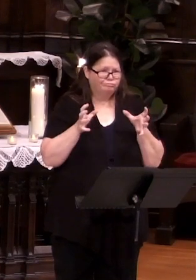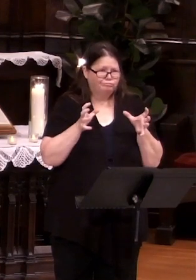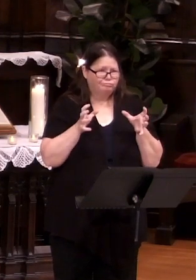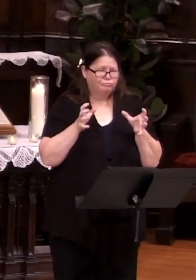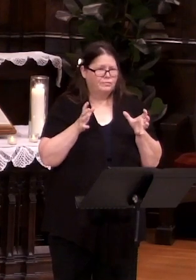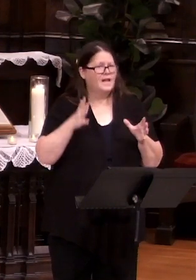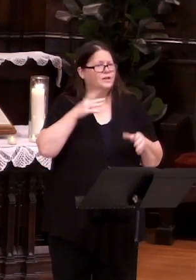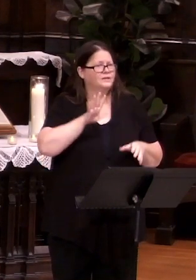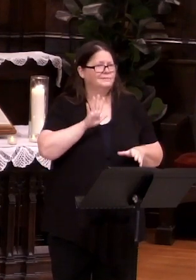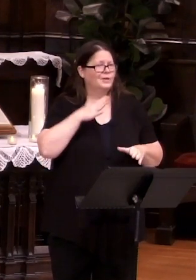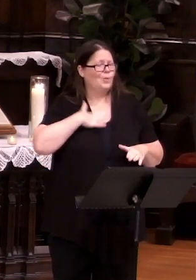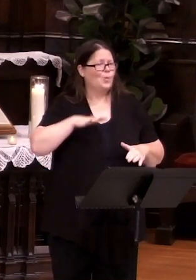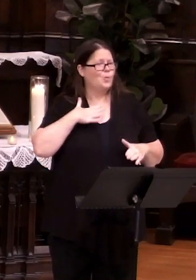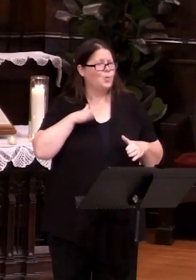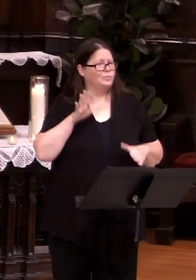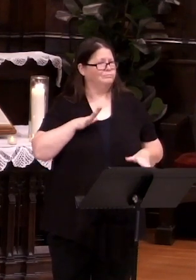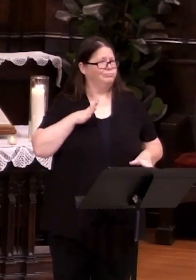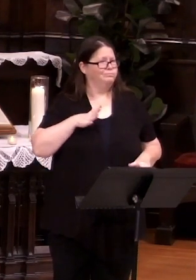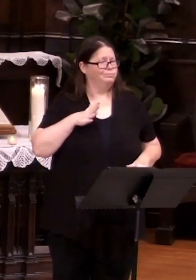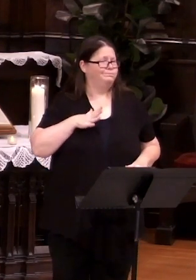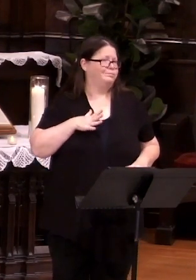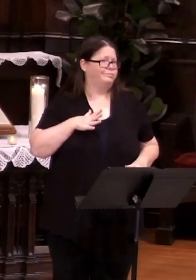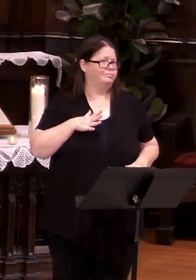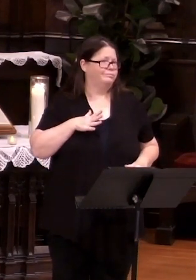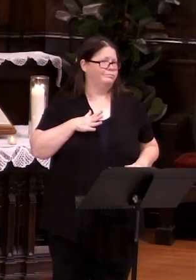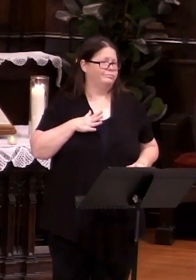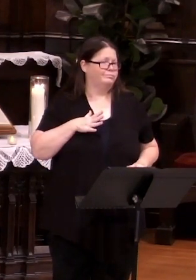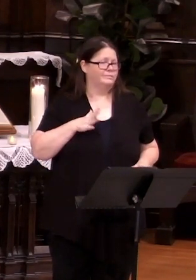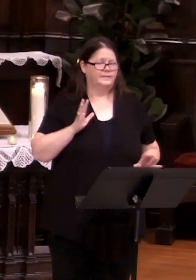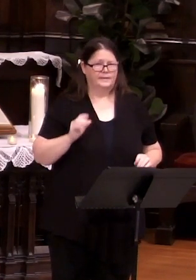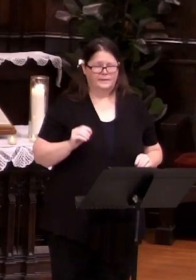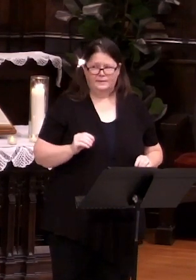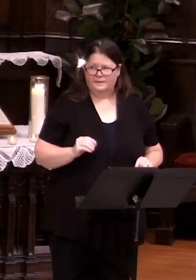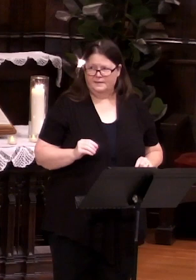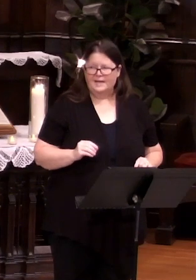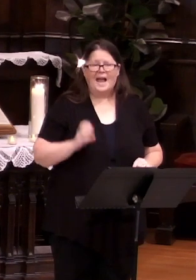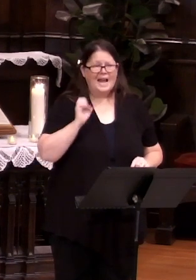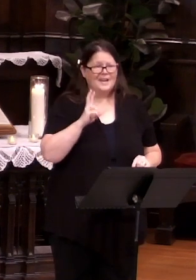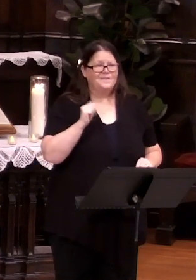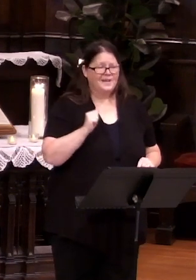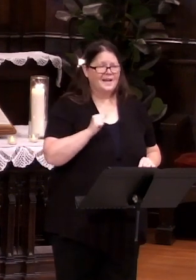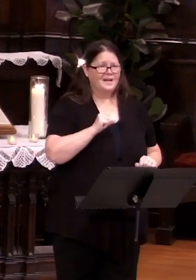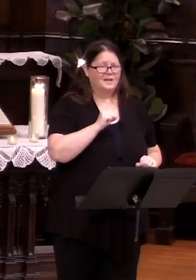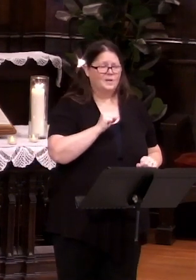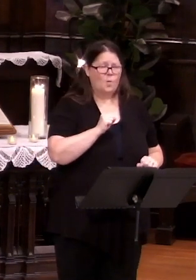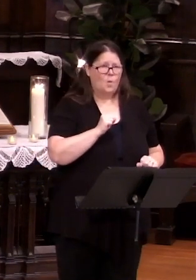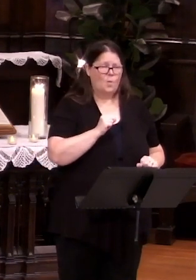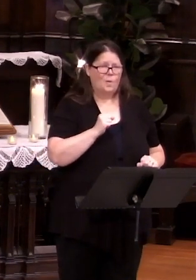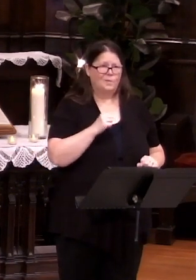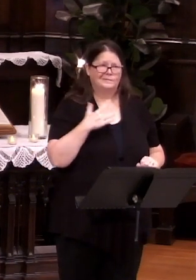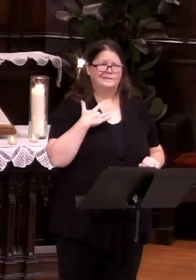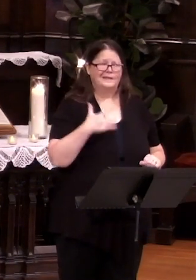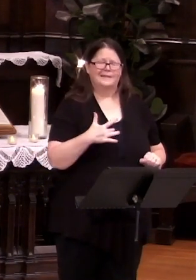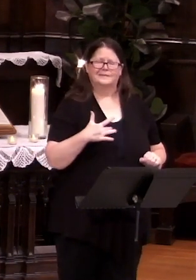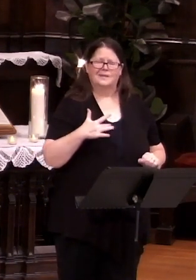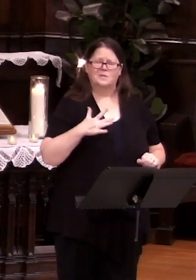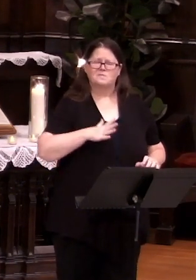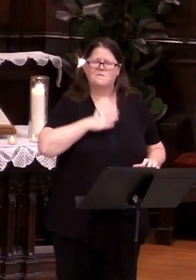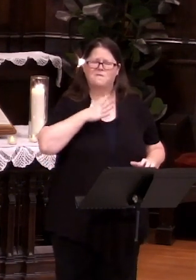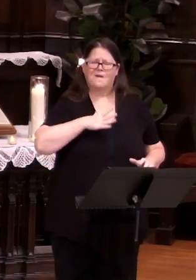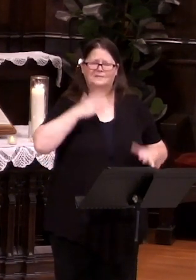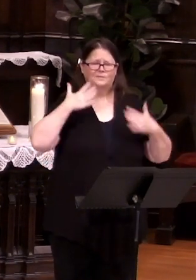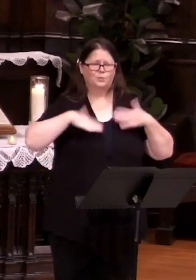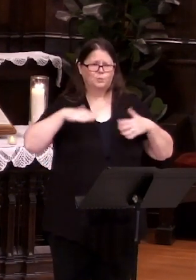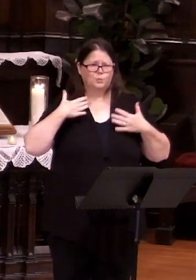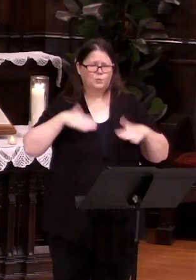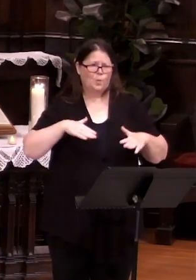It is widely known that indeed Evita did have a fondness for expensive and world-class clothing, jewelry,